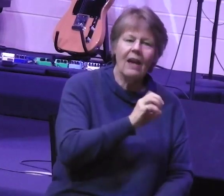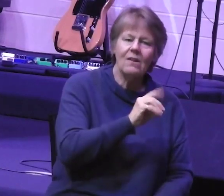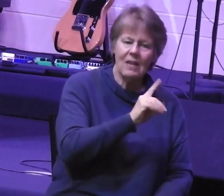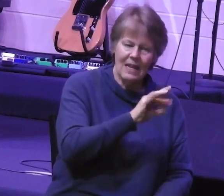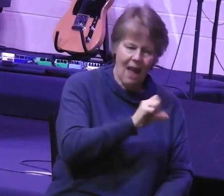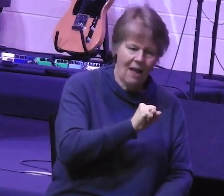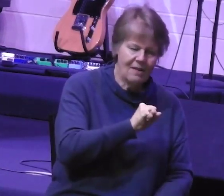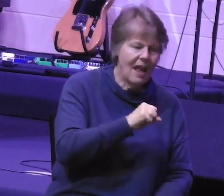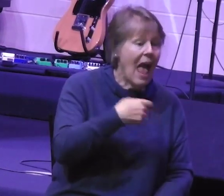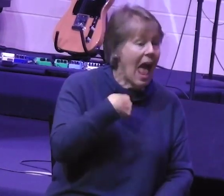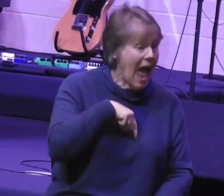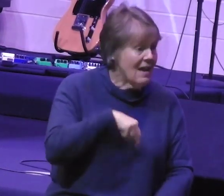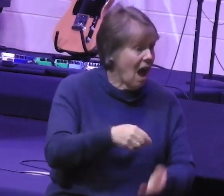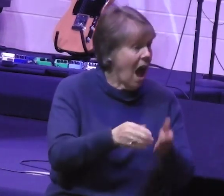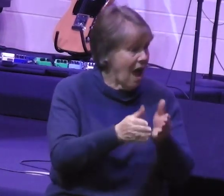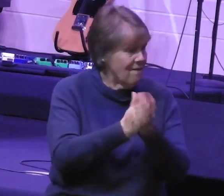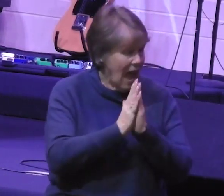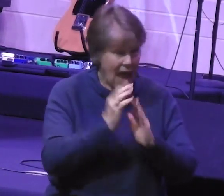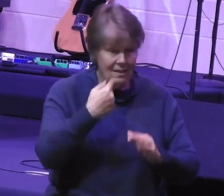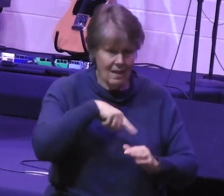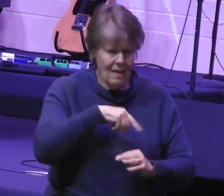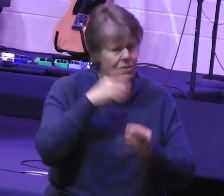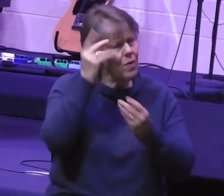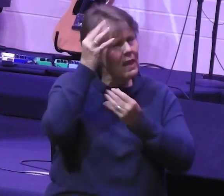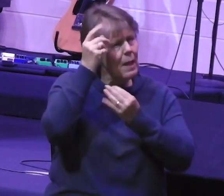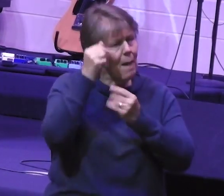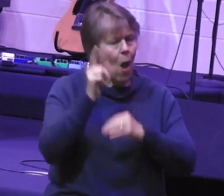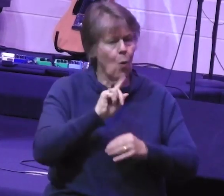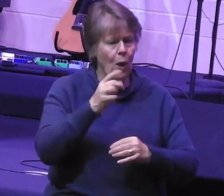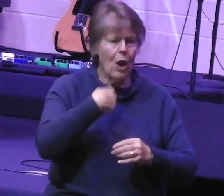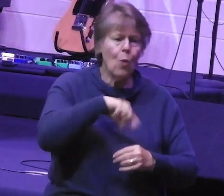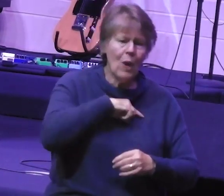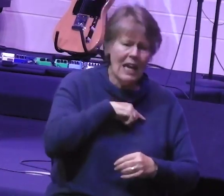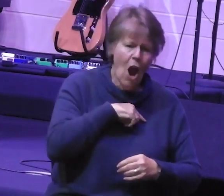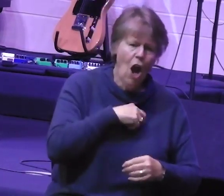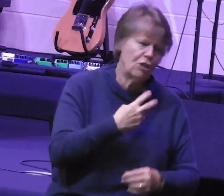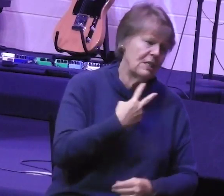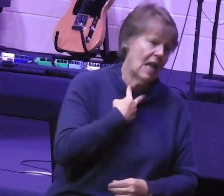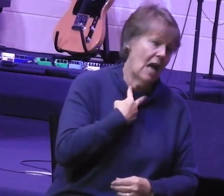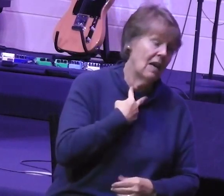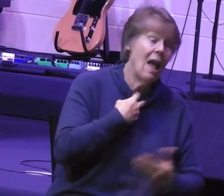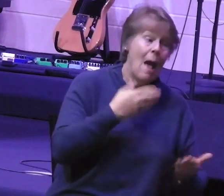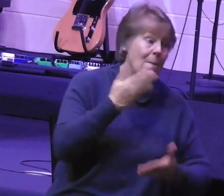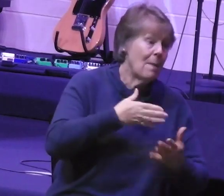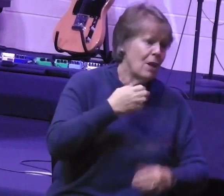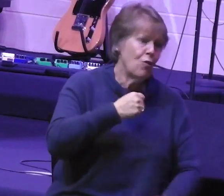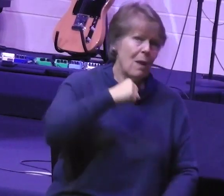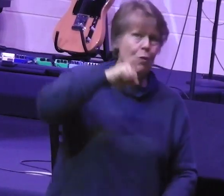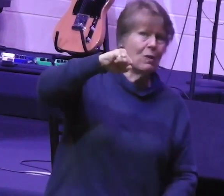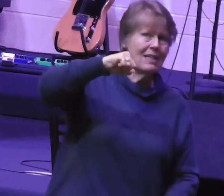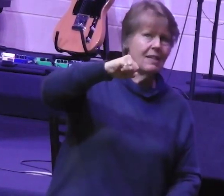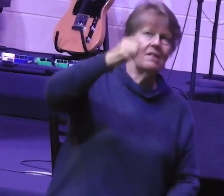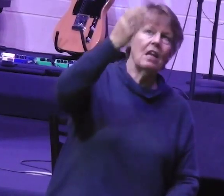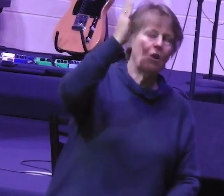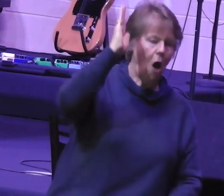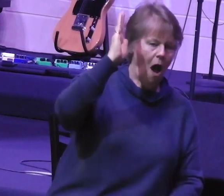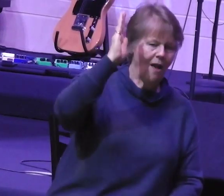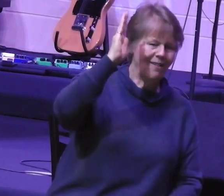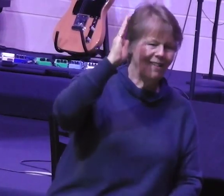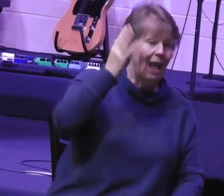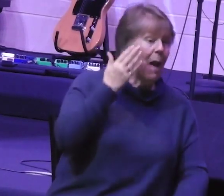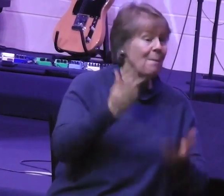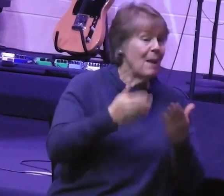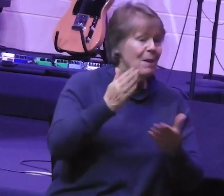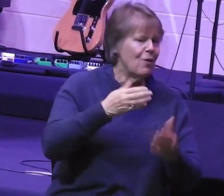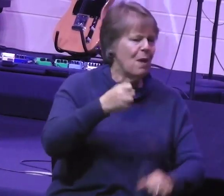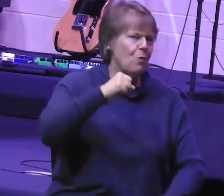asked us to consider, I've said, where are you stuck in life? Maybe you're stuck because you've been resisting God, because you've been resisting the